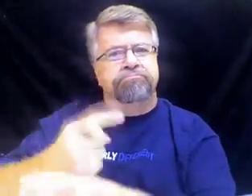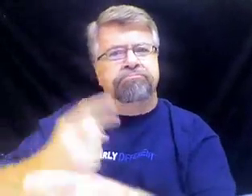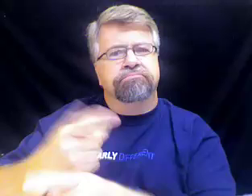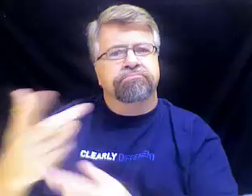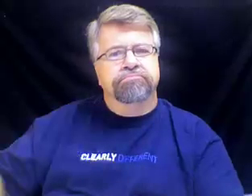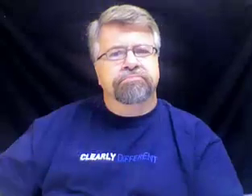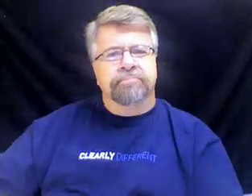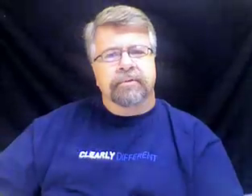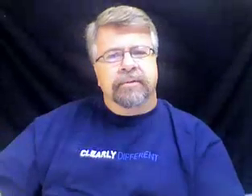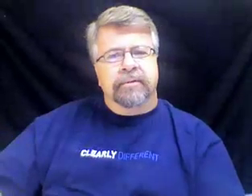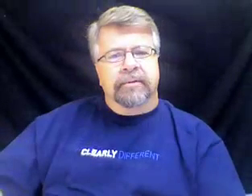Is it boring?